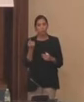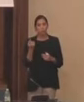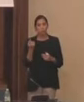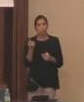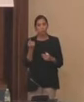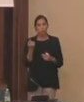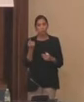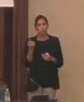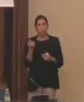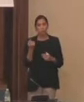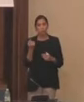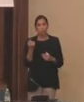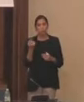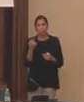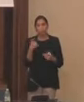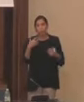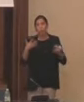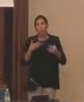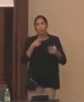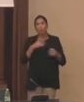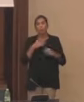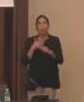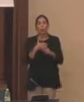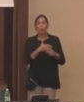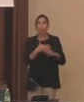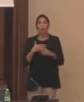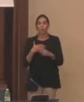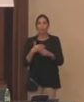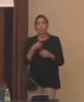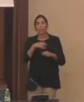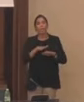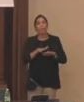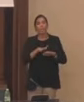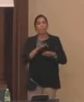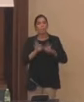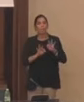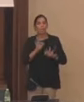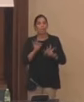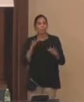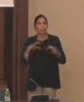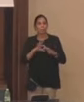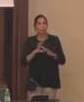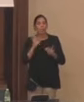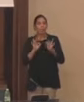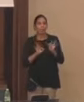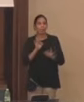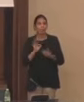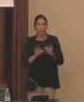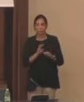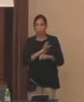nostra esperienza clinica nel trattamento del Covid in regime ospedaliero. And these are my